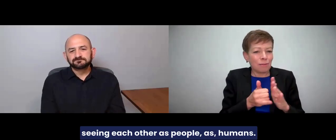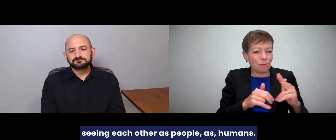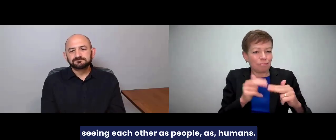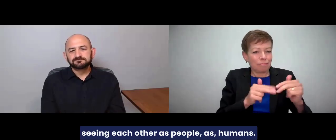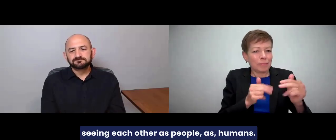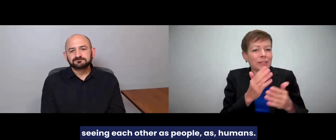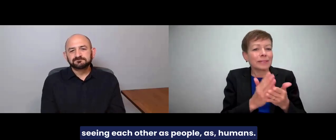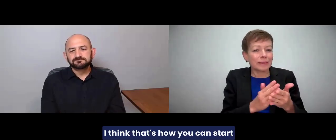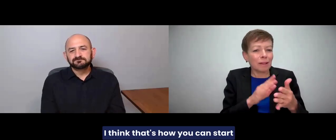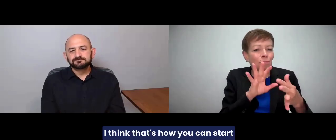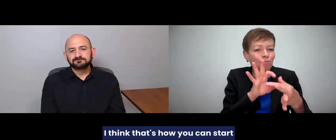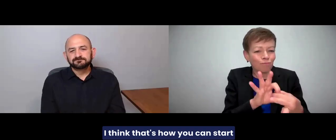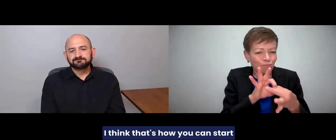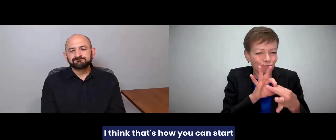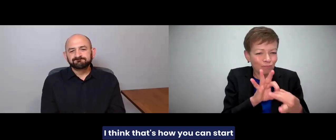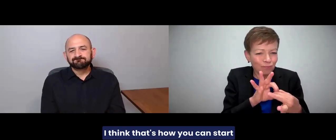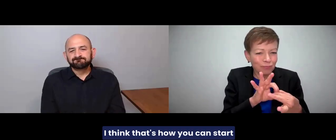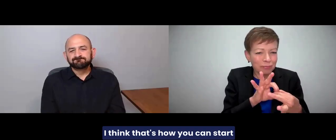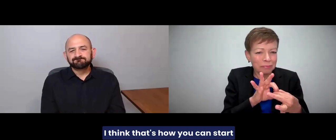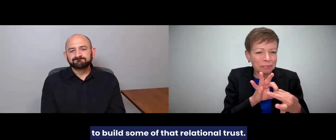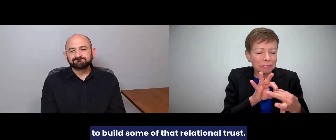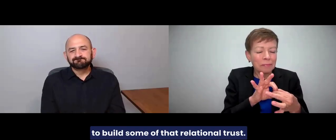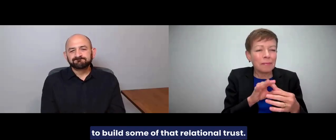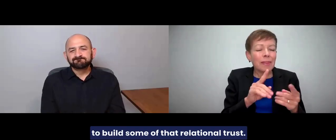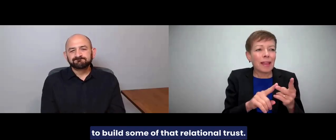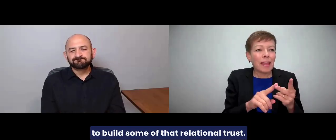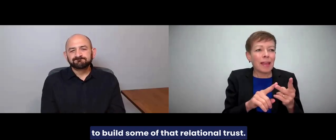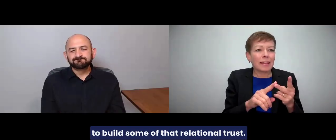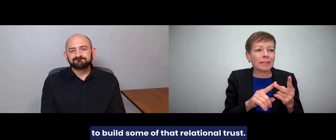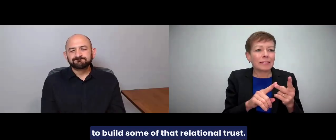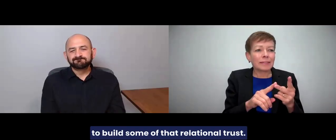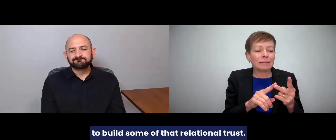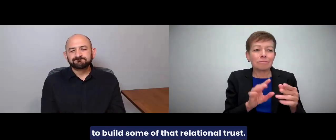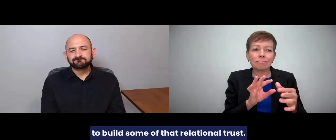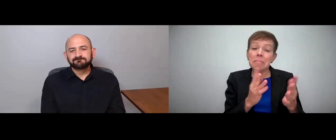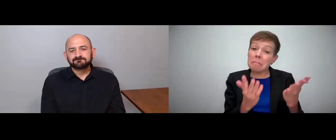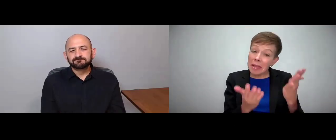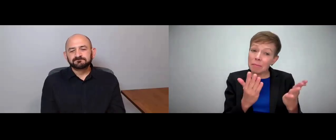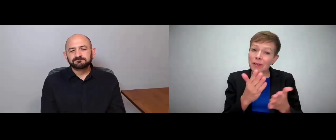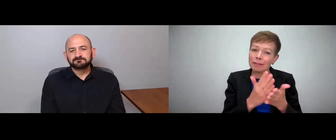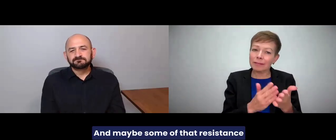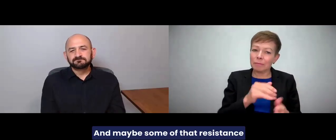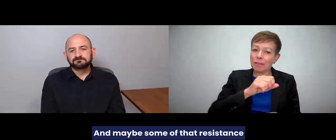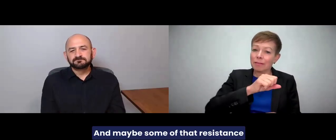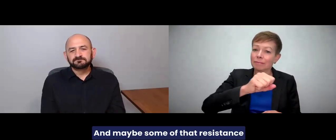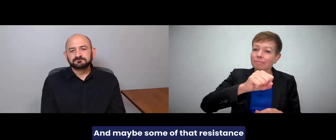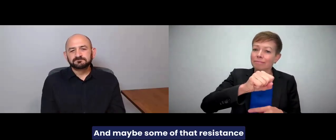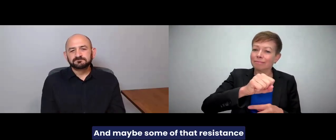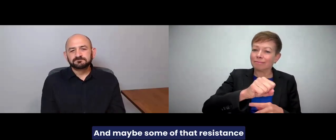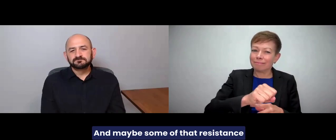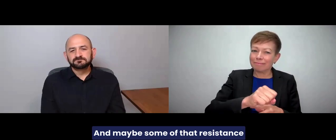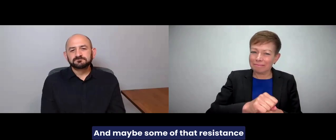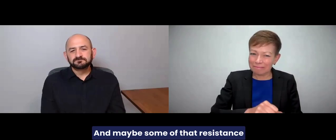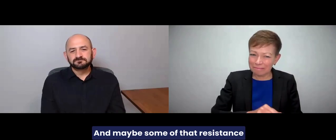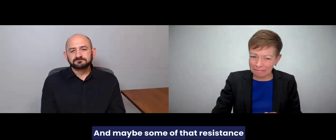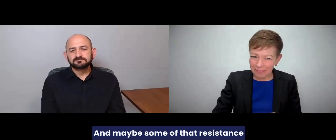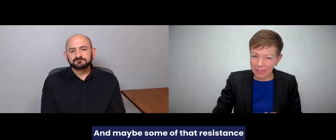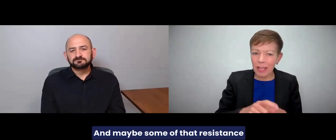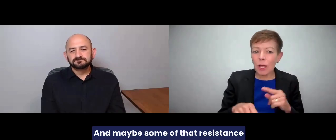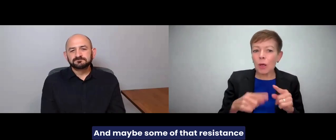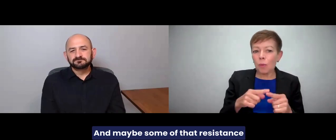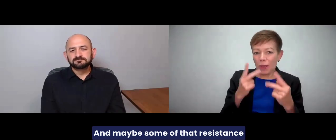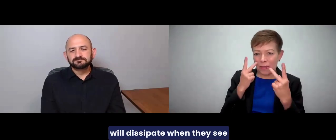as humans. I think that's how you can start to build some of that relational trust. And maybe some of